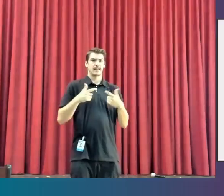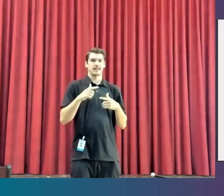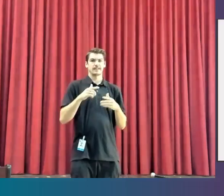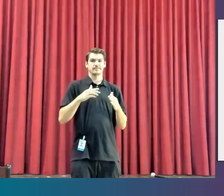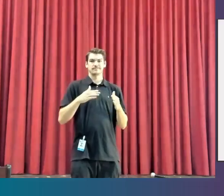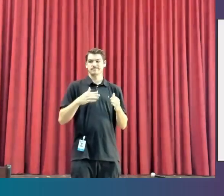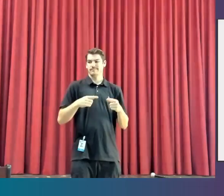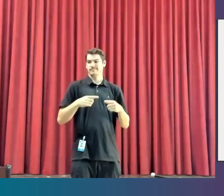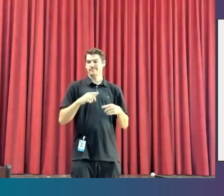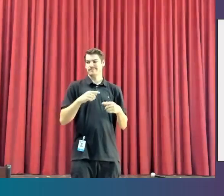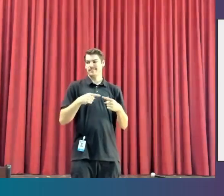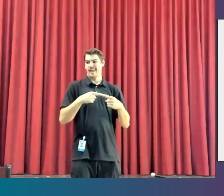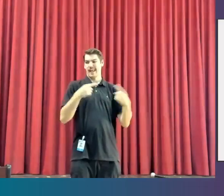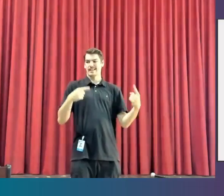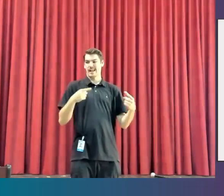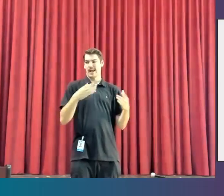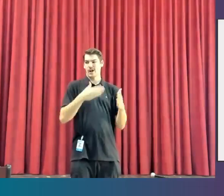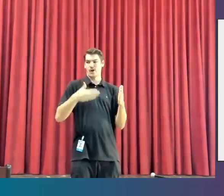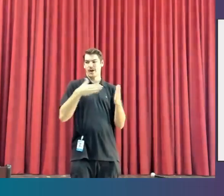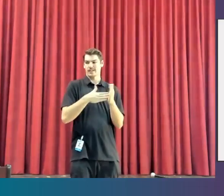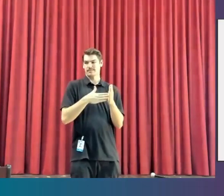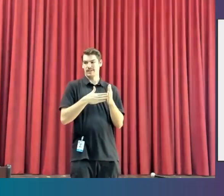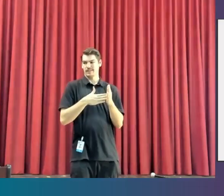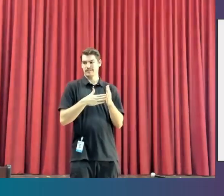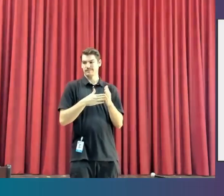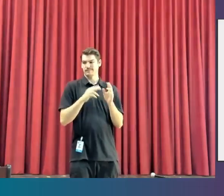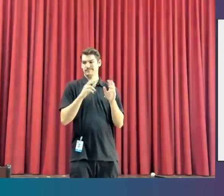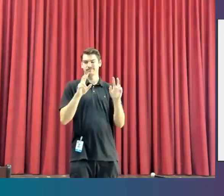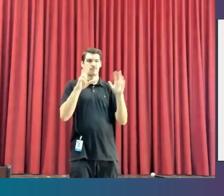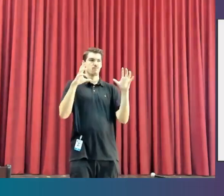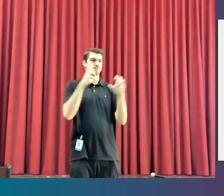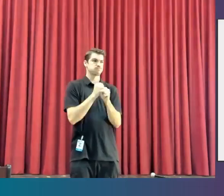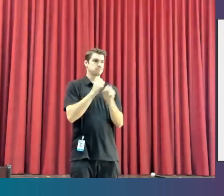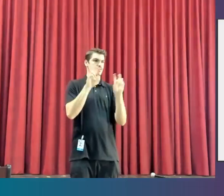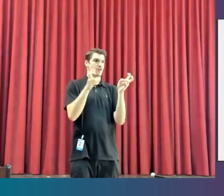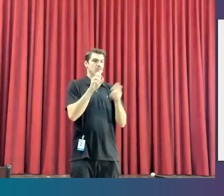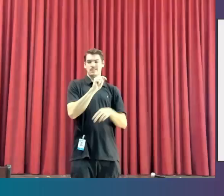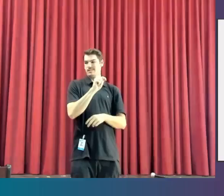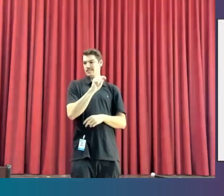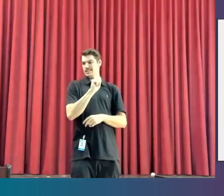Ordinance, okay? And this is often called TAHO for short.